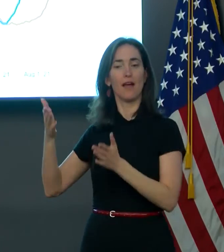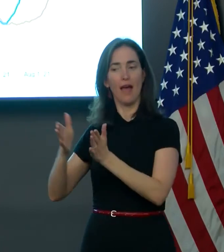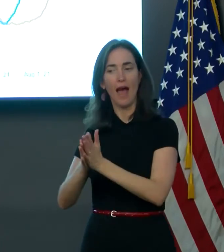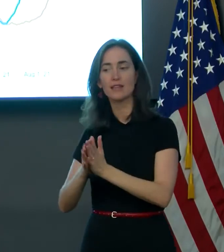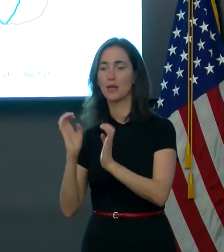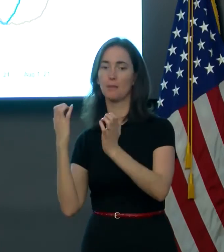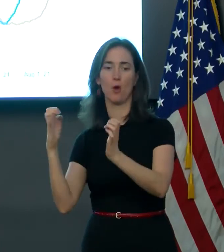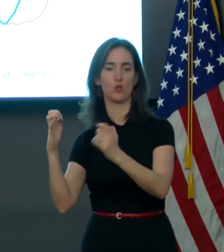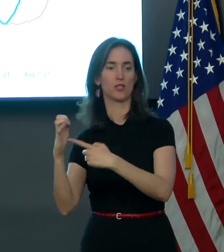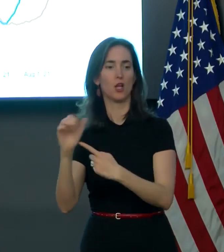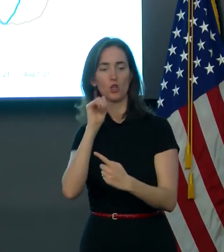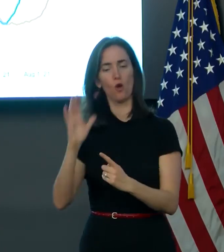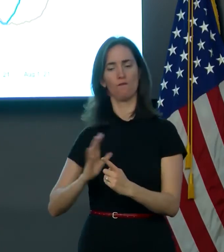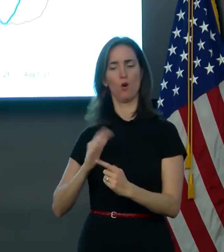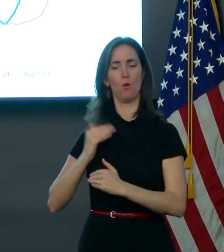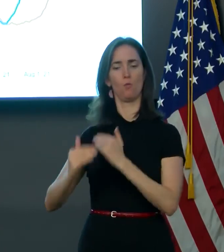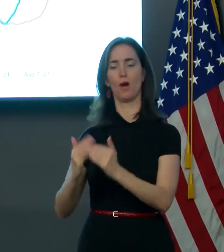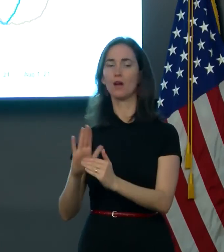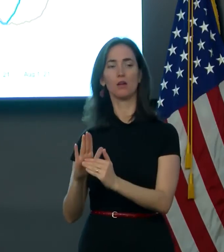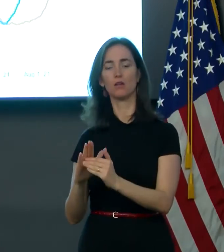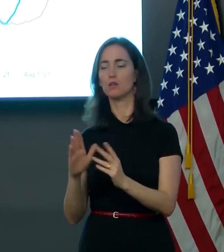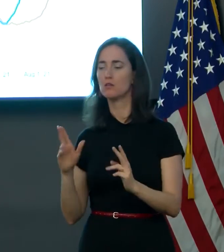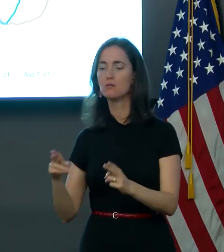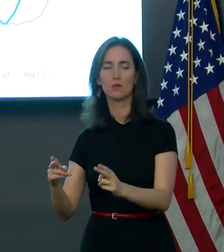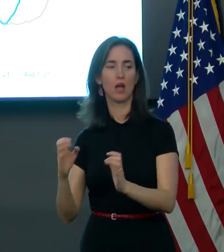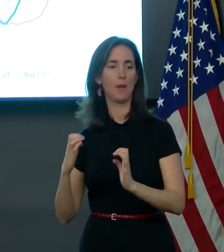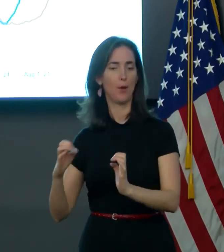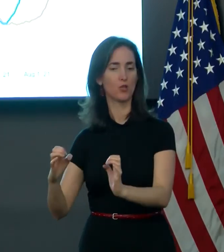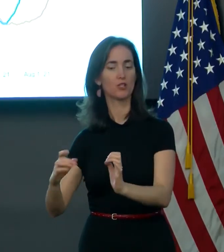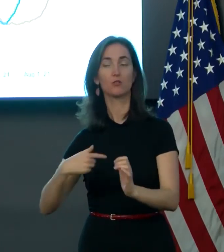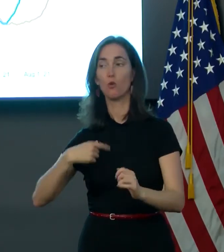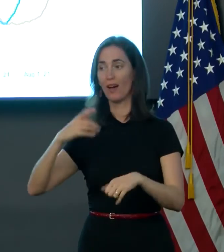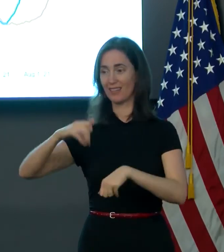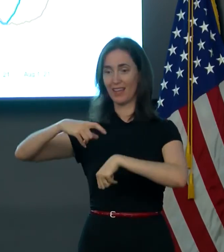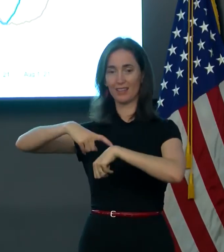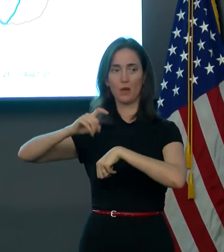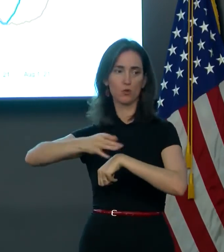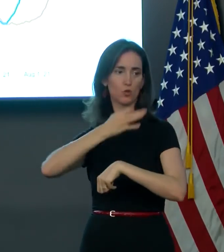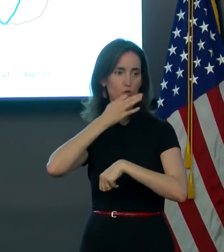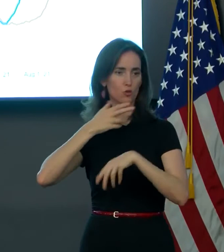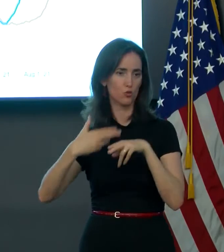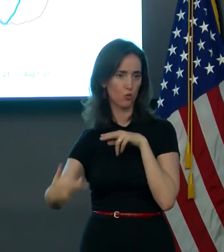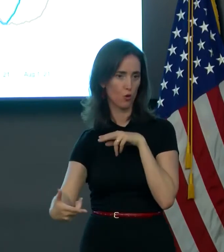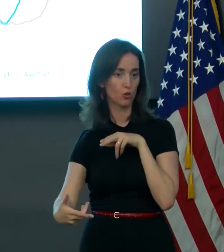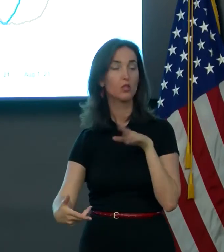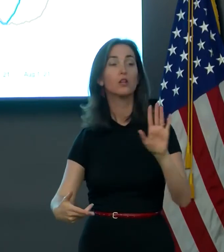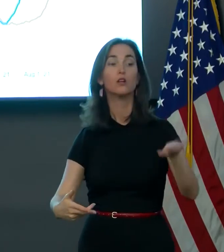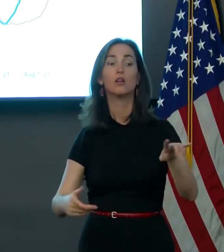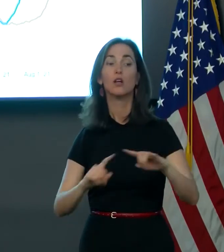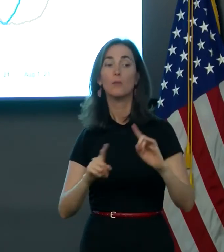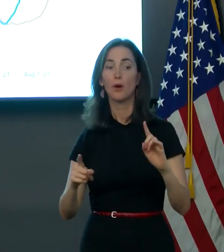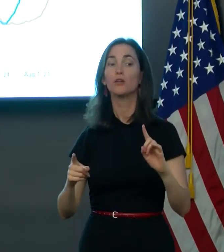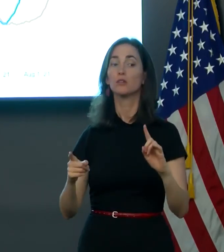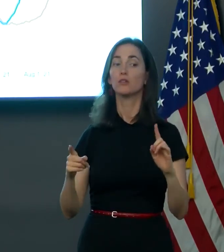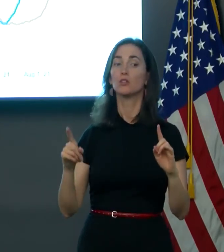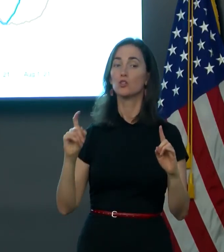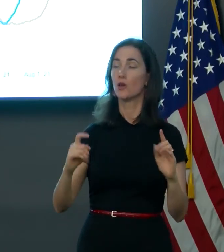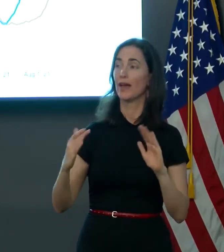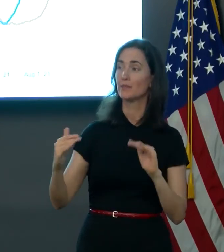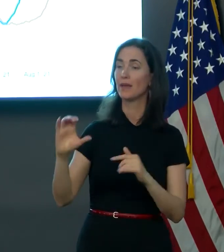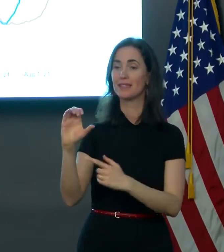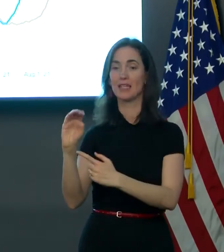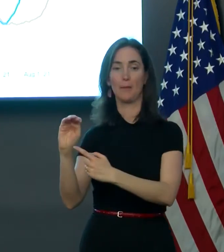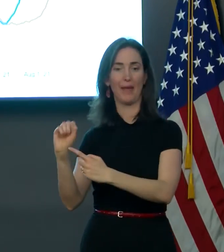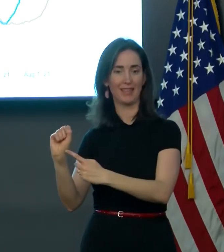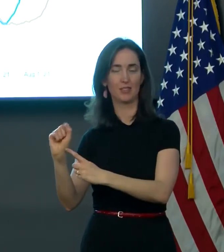and not formal rulemaking process. So I would expect the timeline to be relatively short, but we can expect a detailed rule to come from